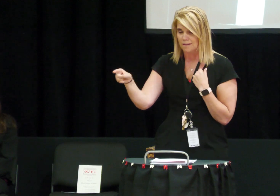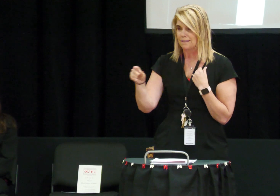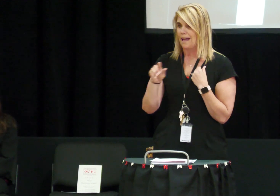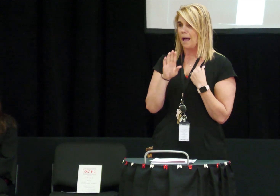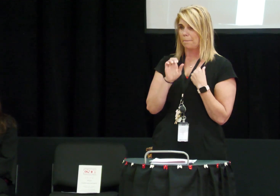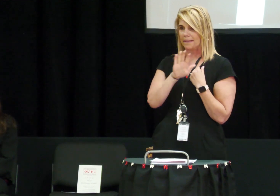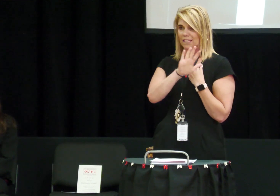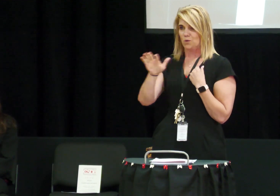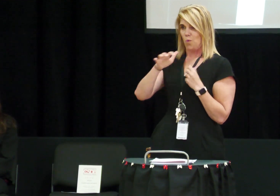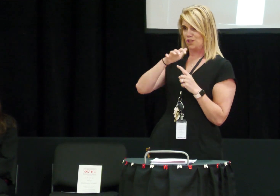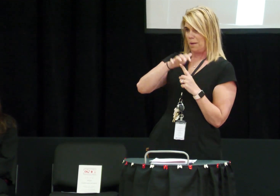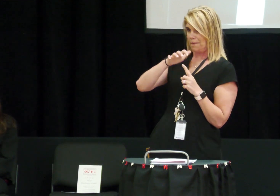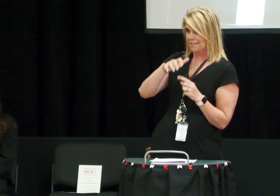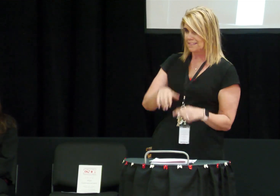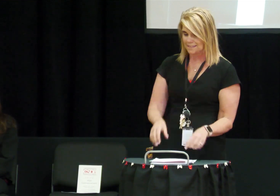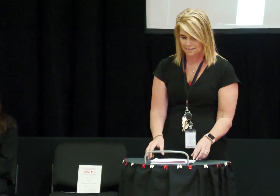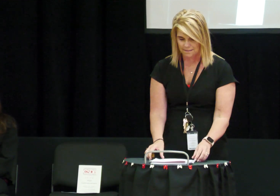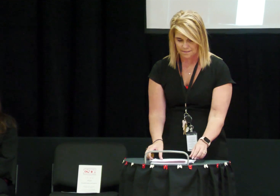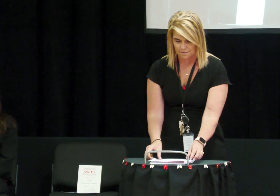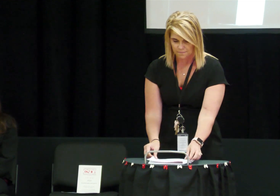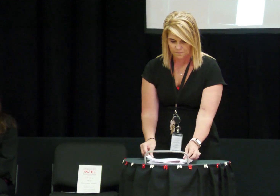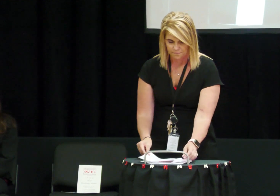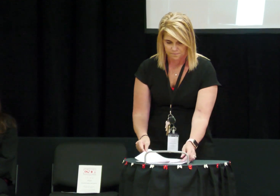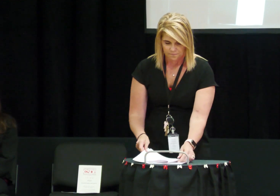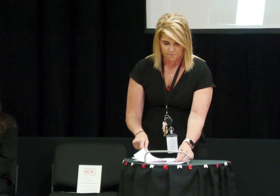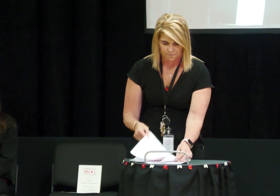continue to support you and be your champion.